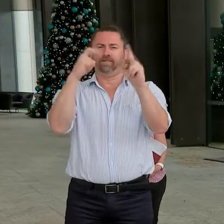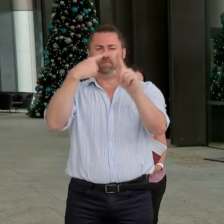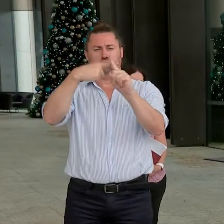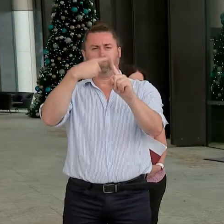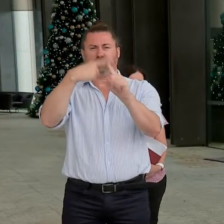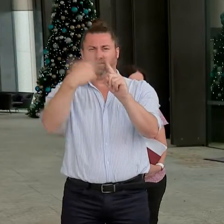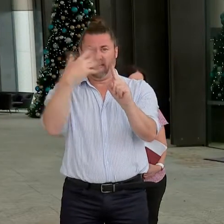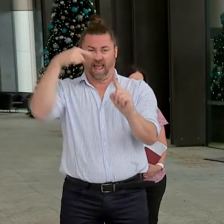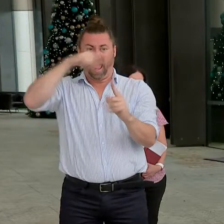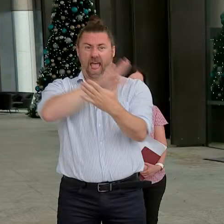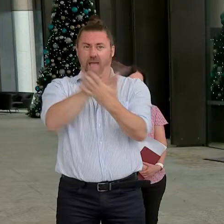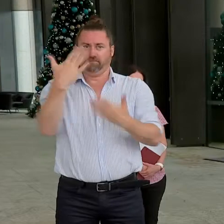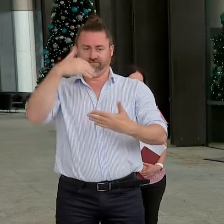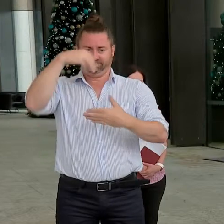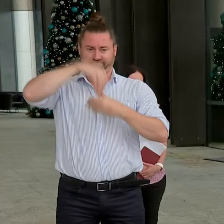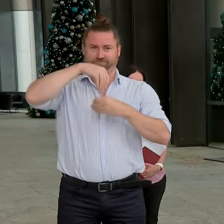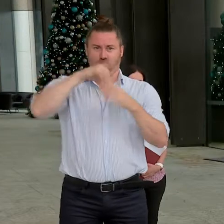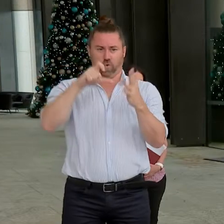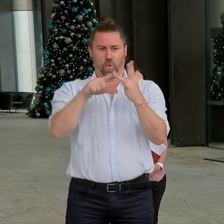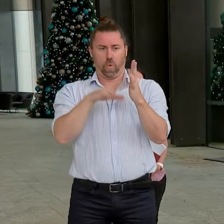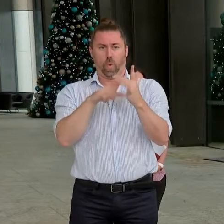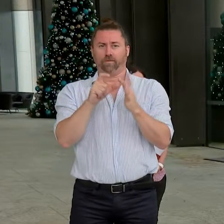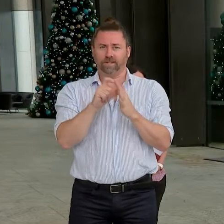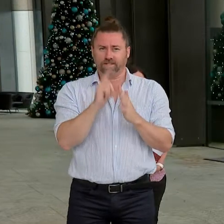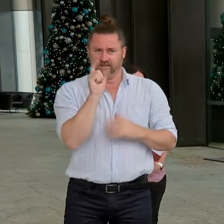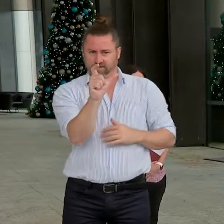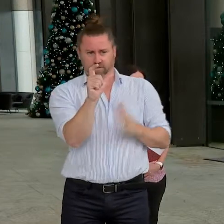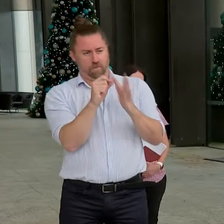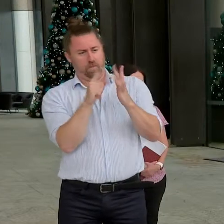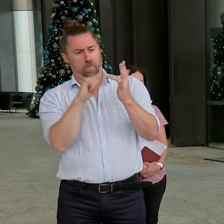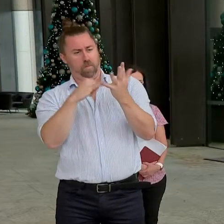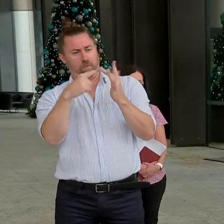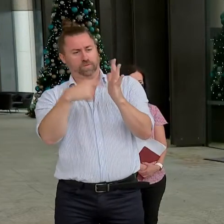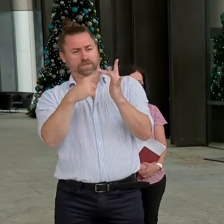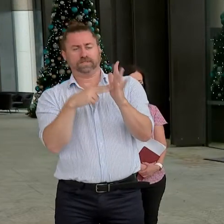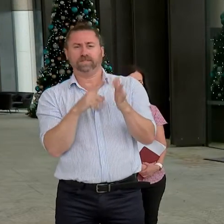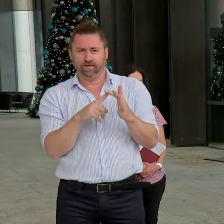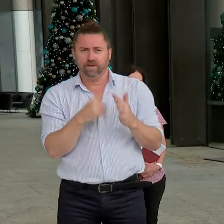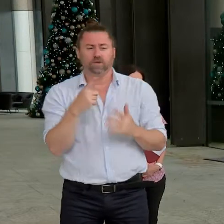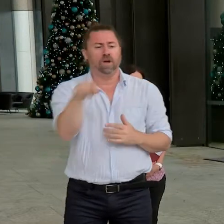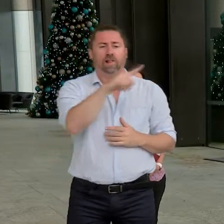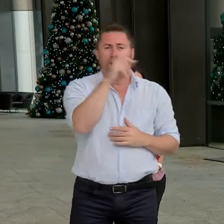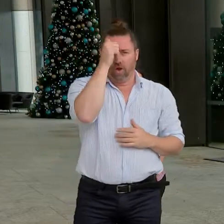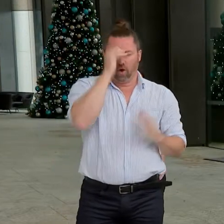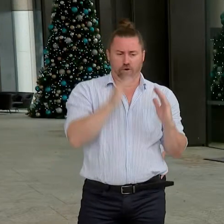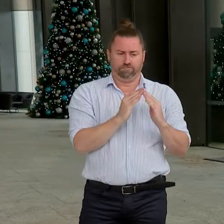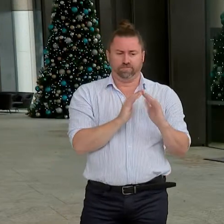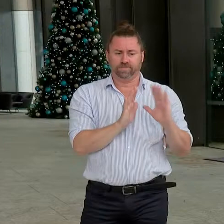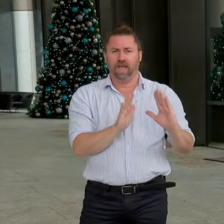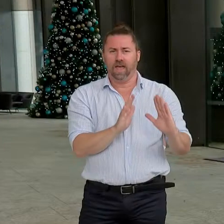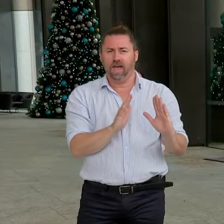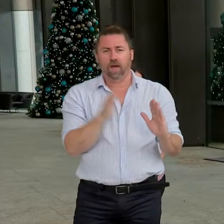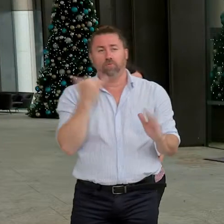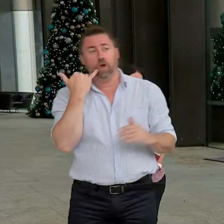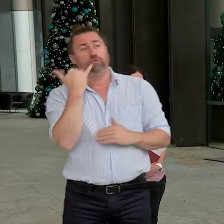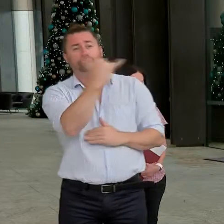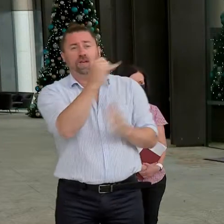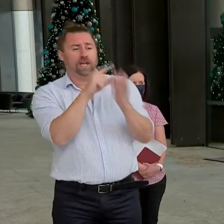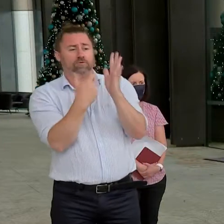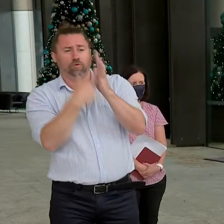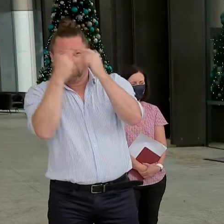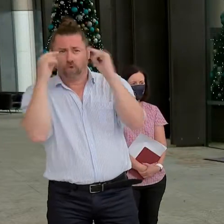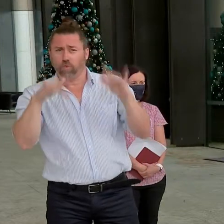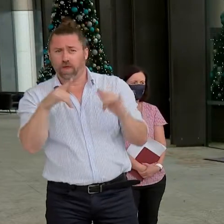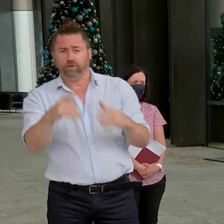isolate as soon as possible, even before they get their first phone call from a doctor or nurse. We have noticed that when people